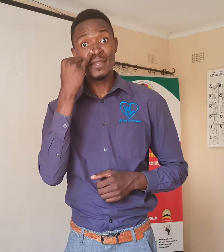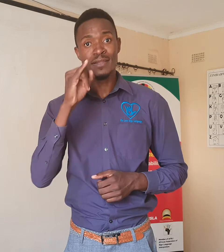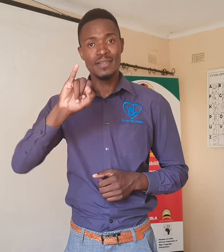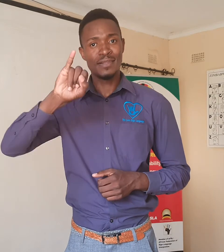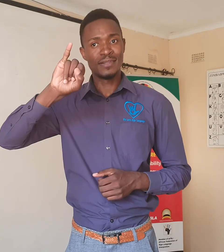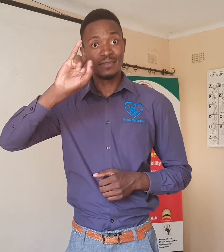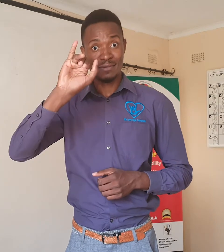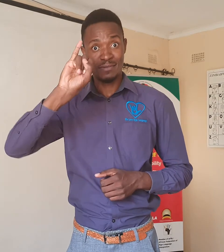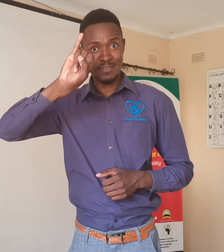June,